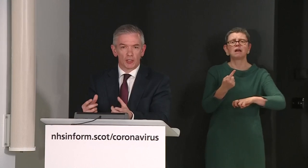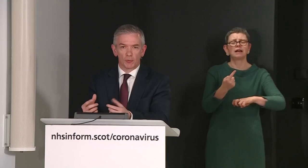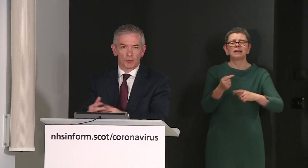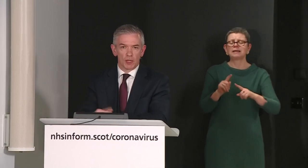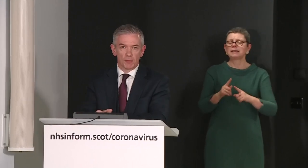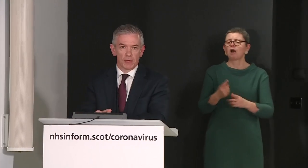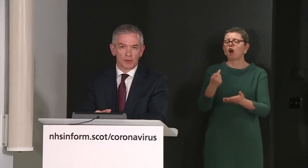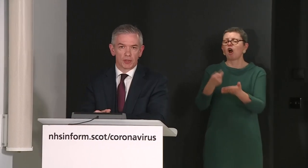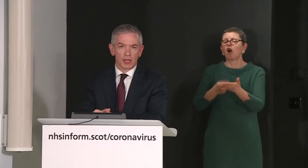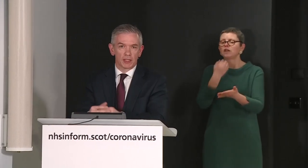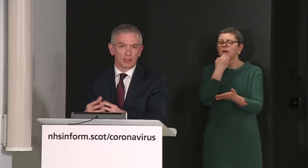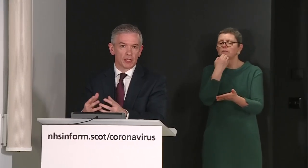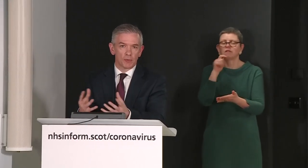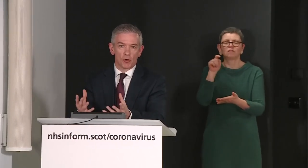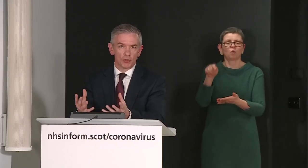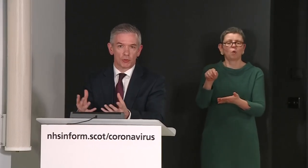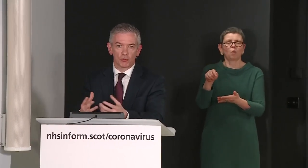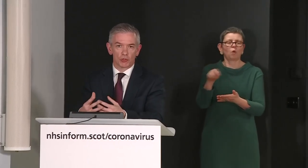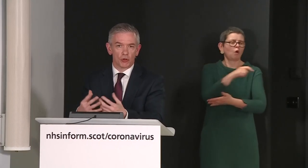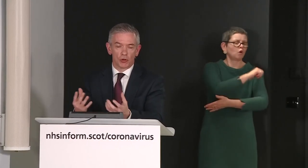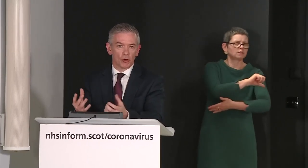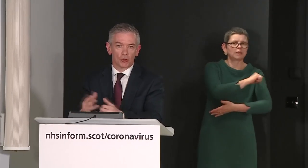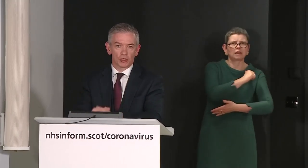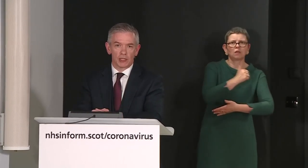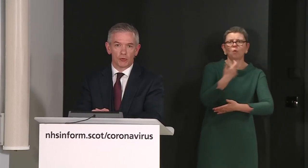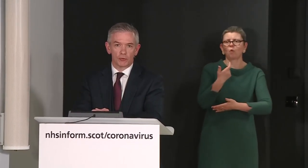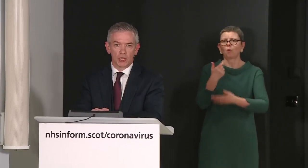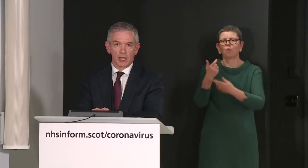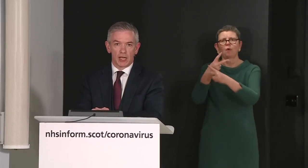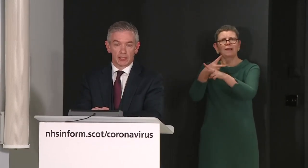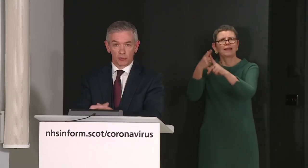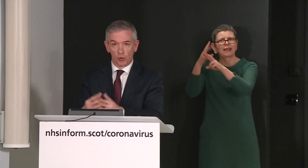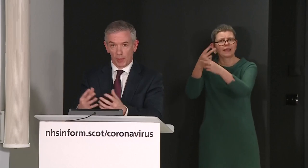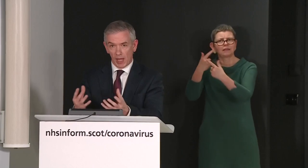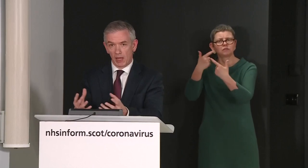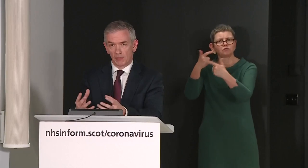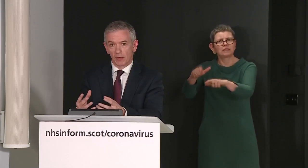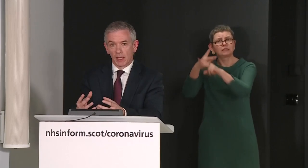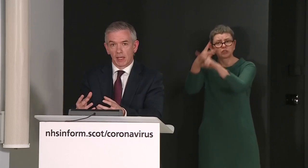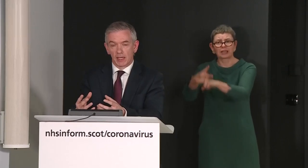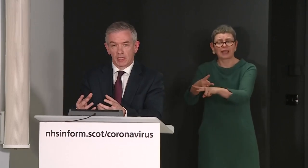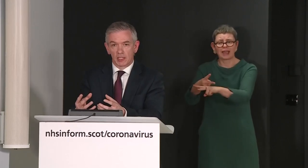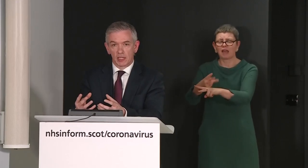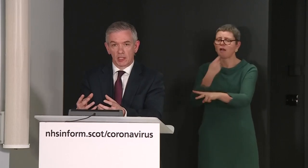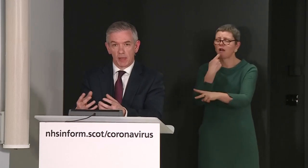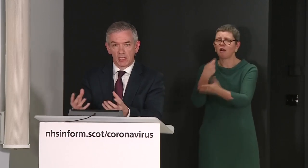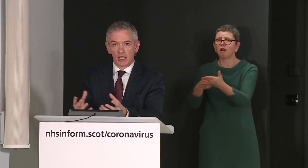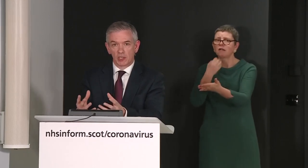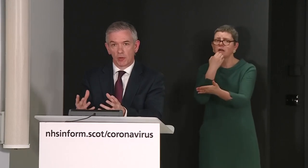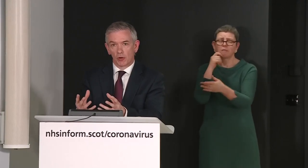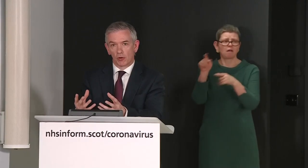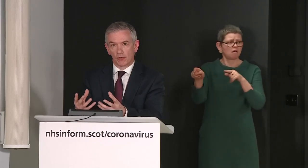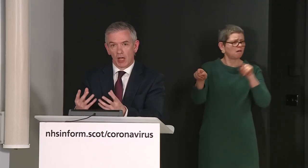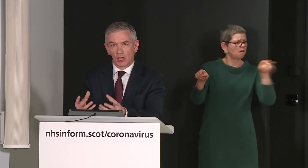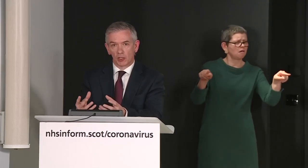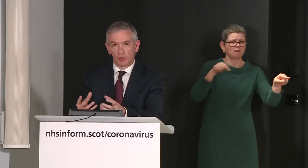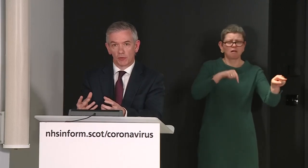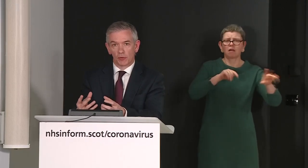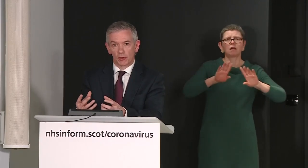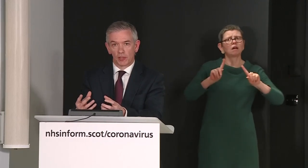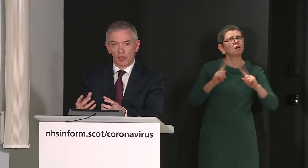separate R numbers might be for either hospitals or care homes. And what we have is the best estimate of the